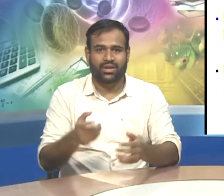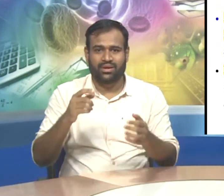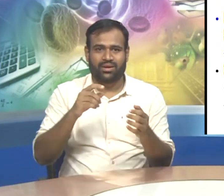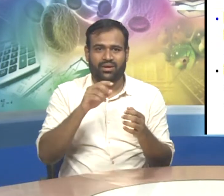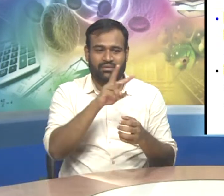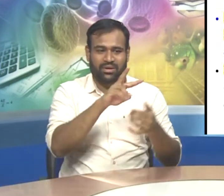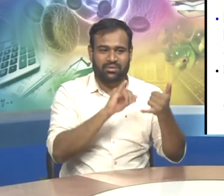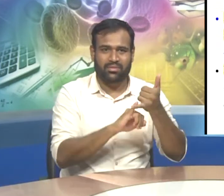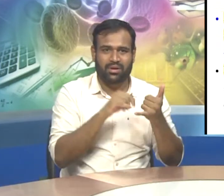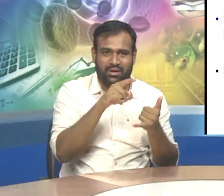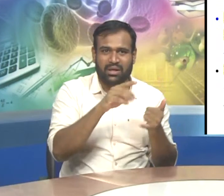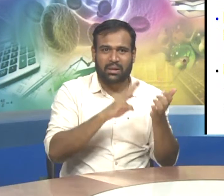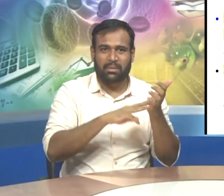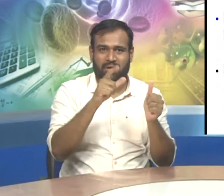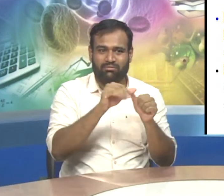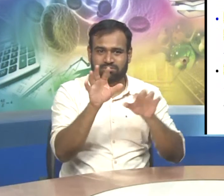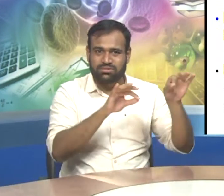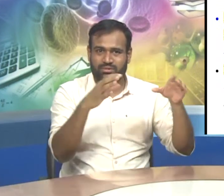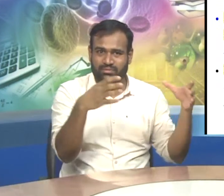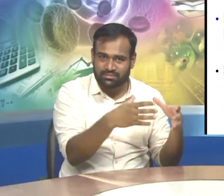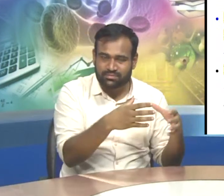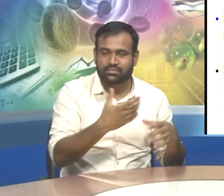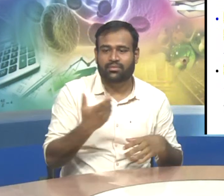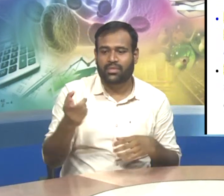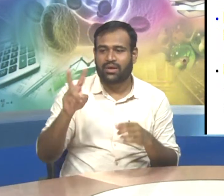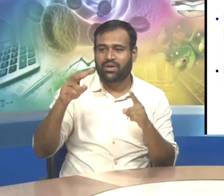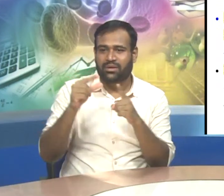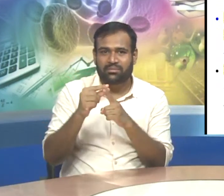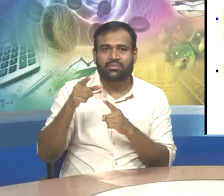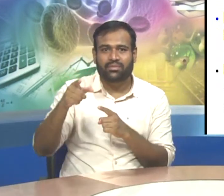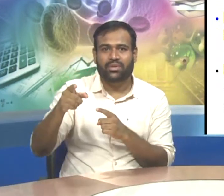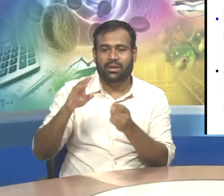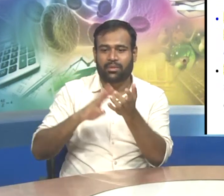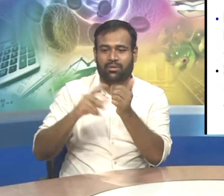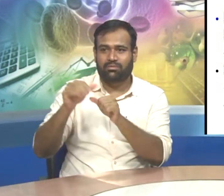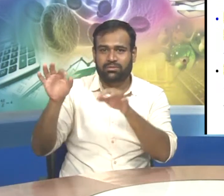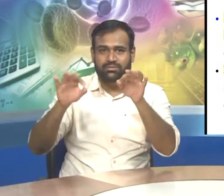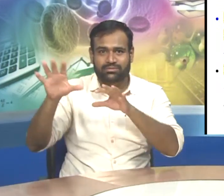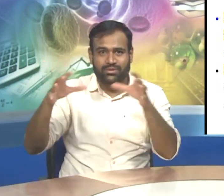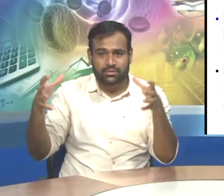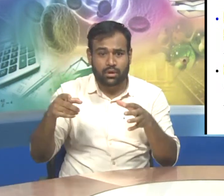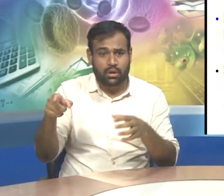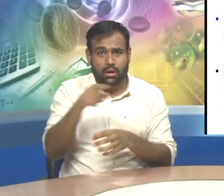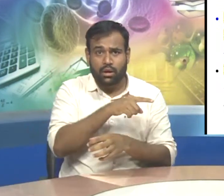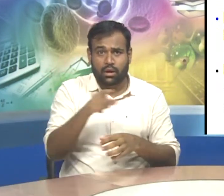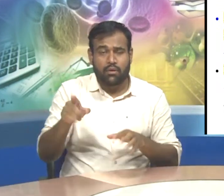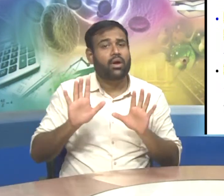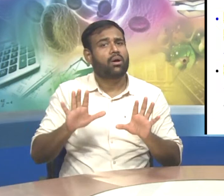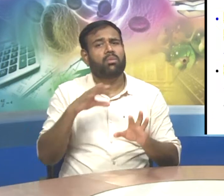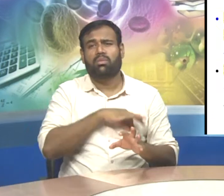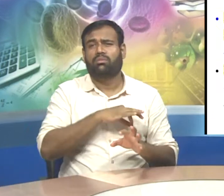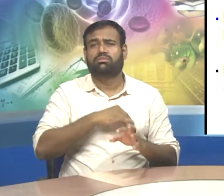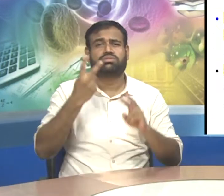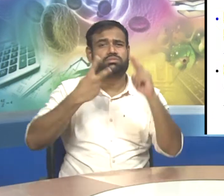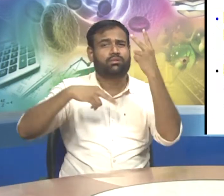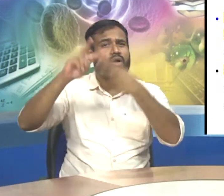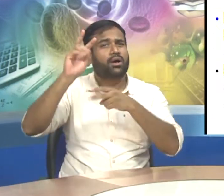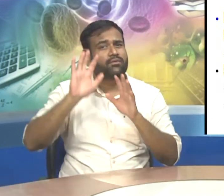And the privileges and immunities of the members of the state legislature are similar